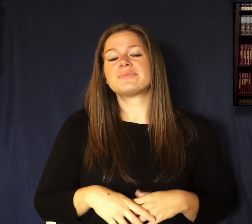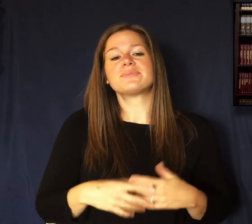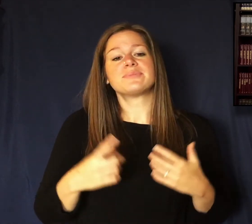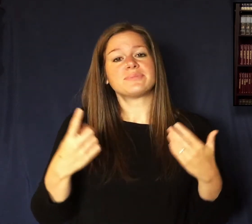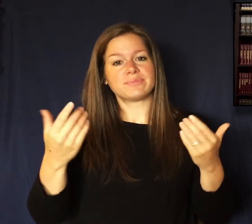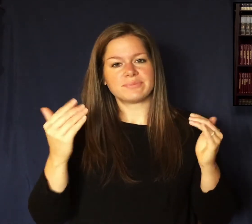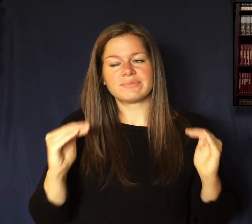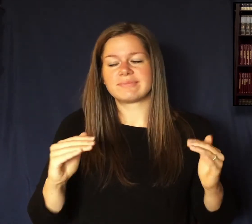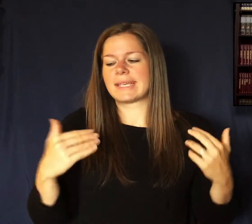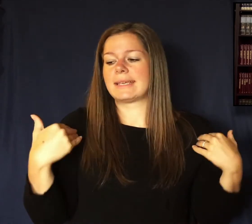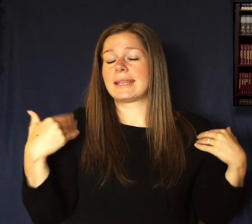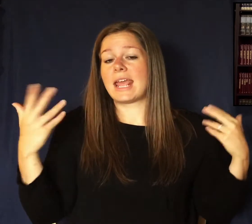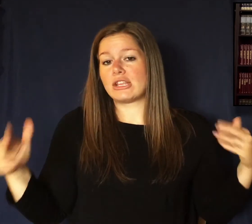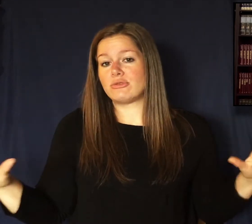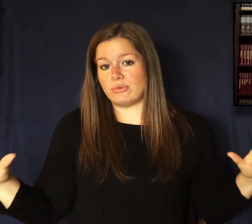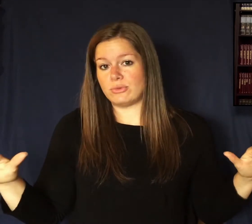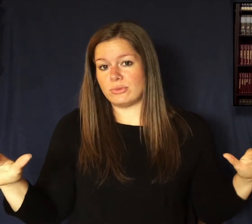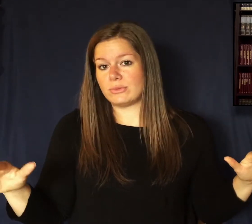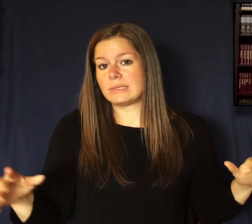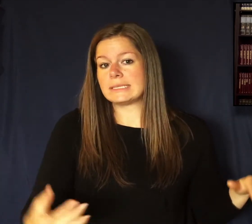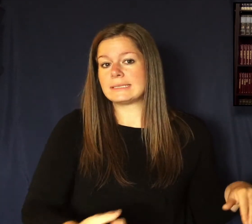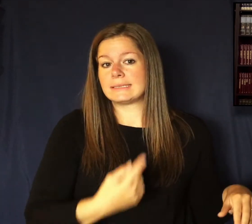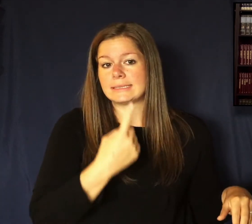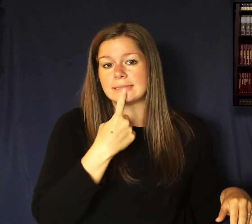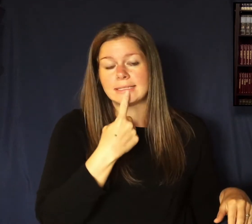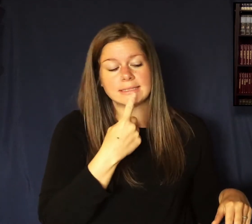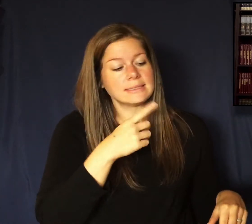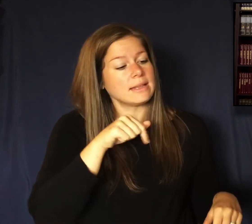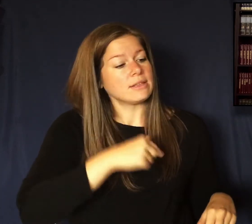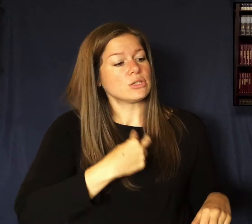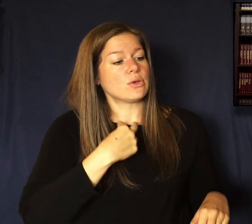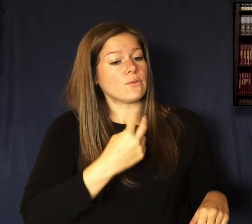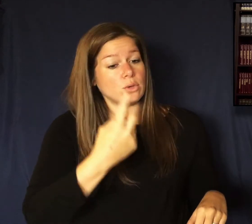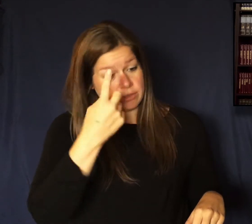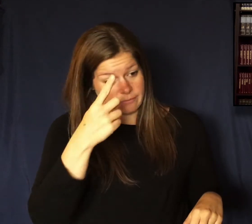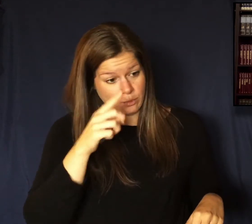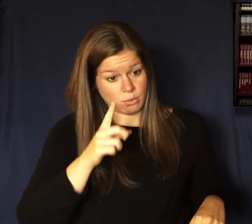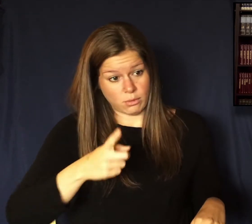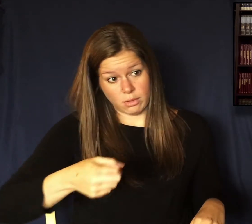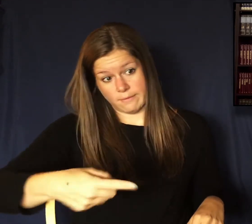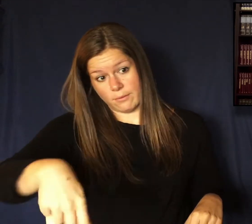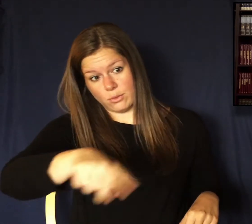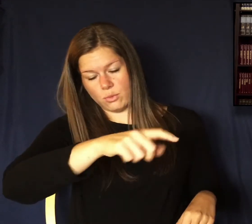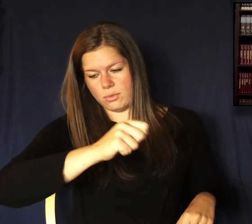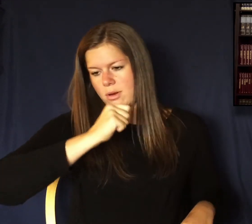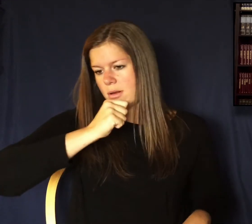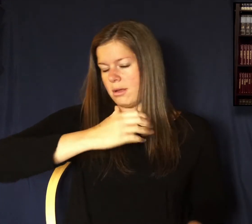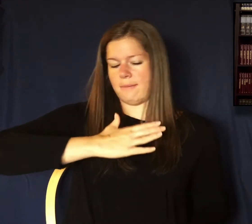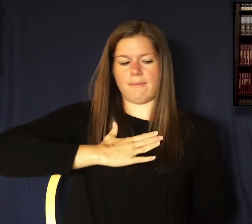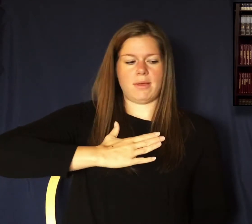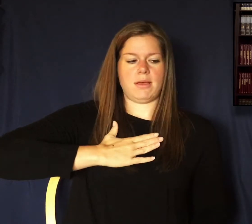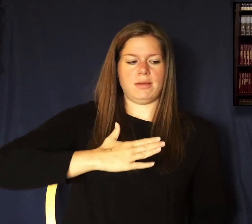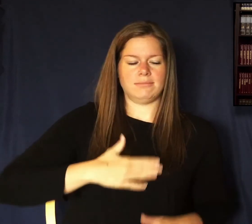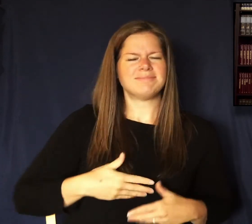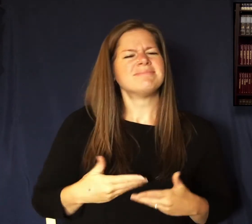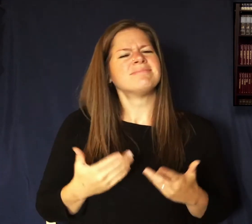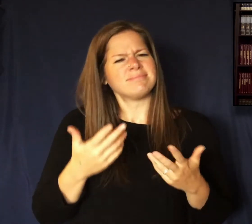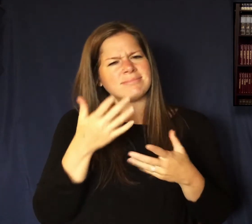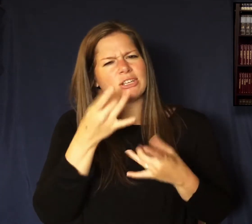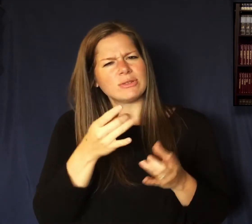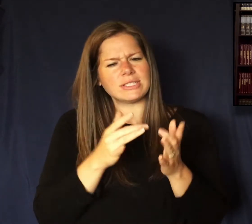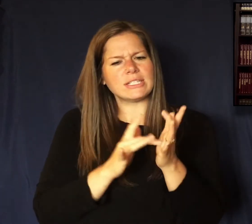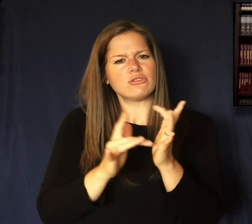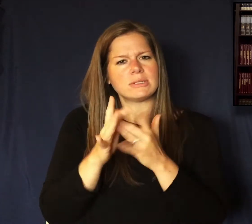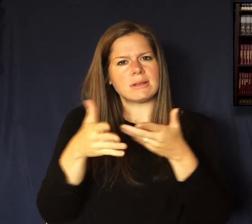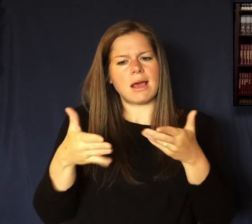your sake, not mine." So often, it's interesting, Jesus allows these moments, or we